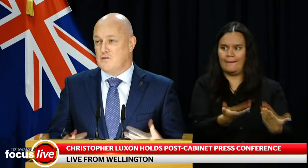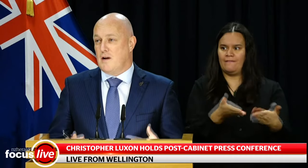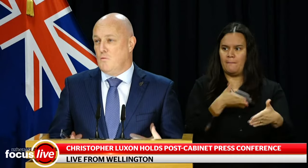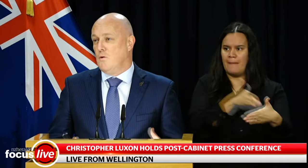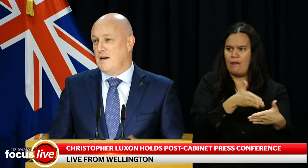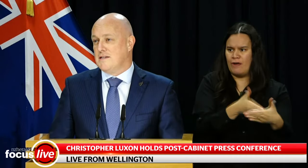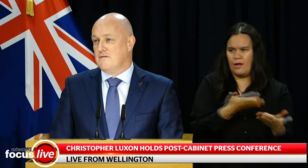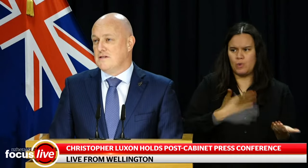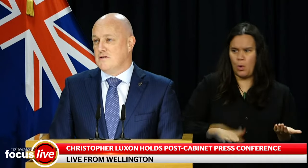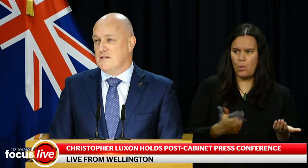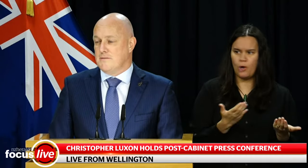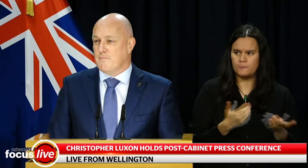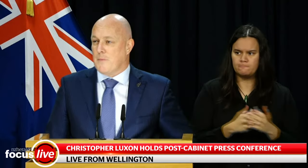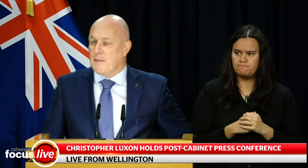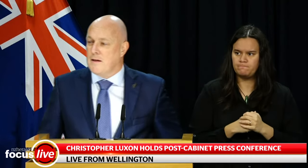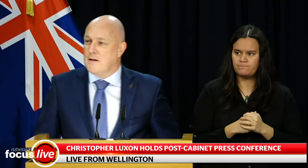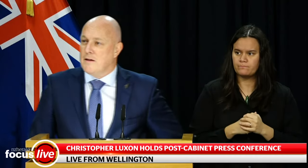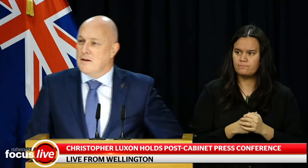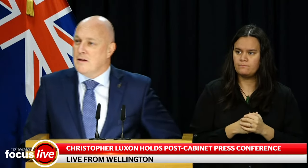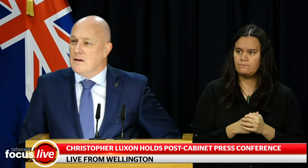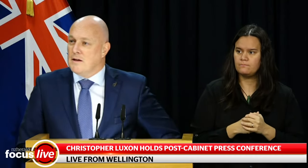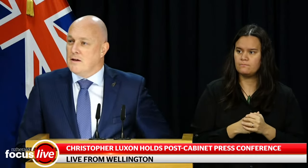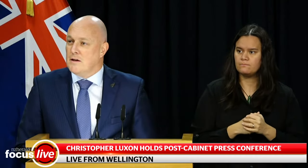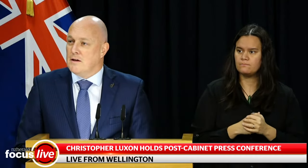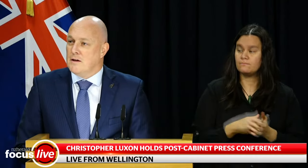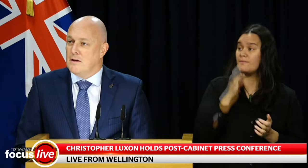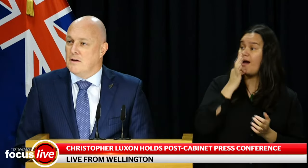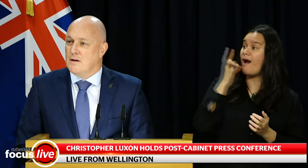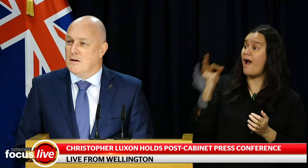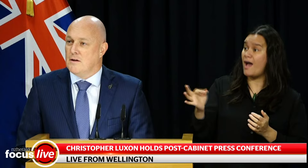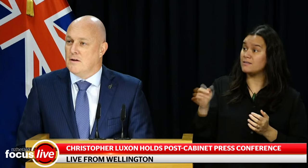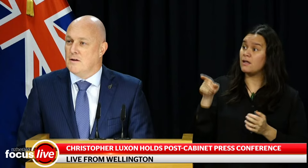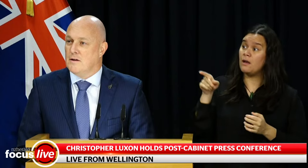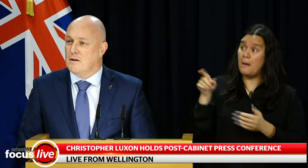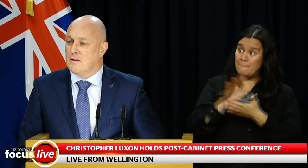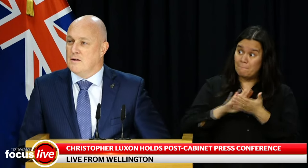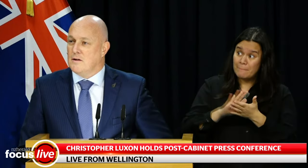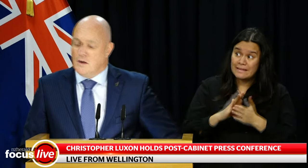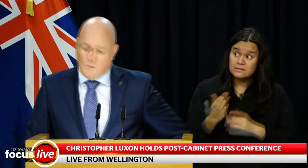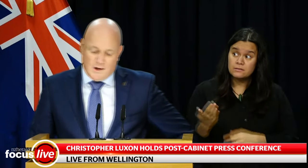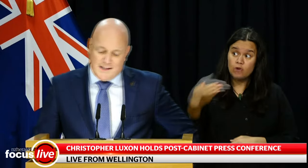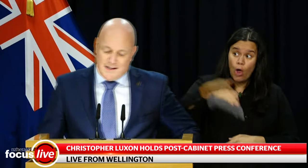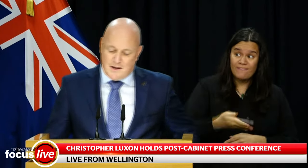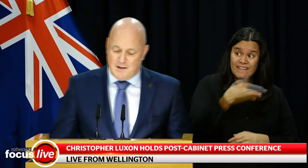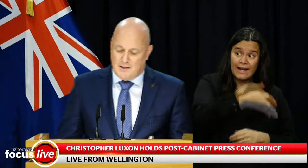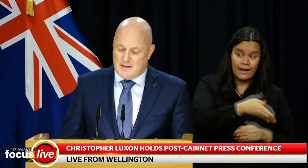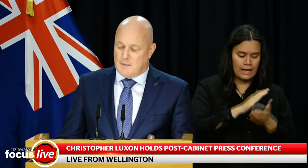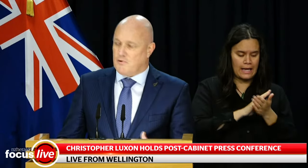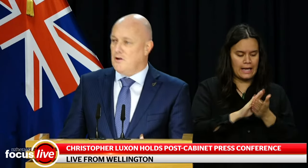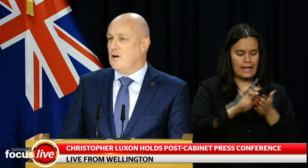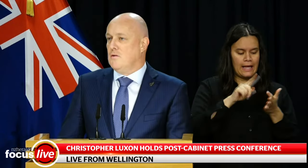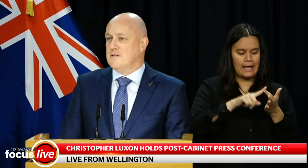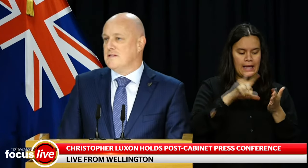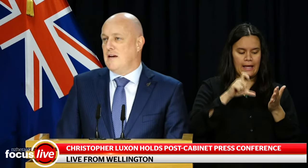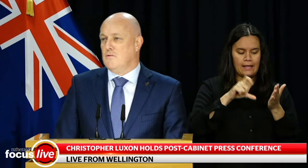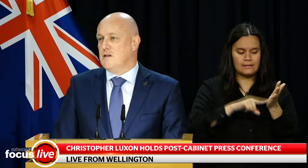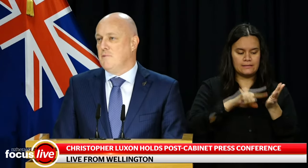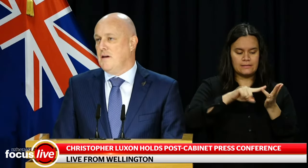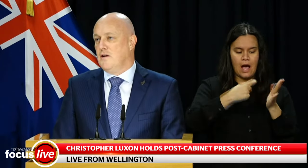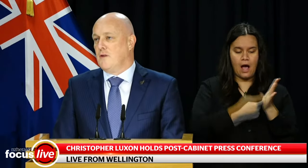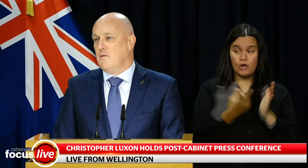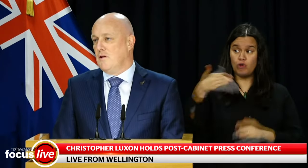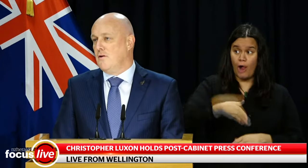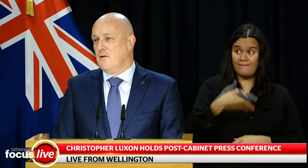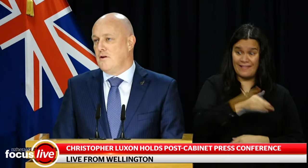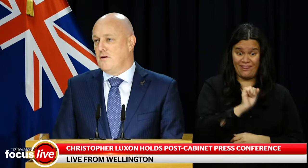being able to attract world-class events to New Zealand. Would you look to reduce the protections around the Hector's dolphin? Well, again, I mean, these are protocols that Sale